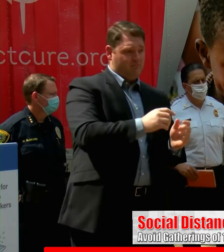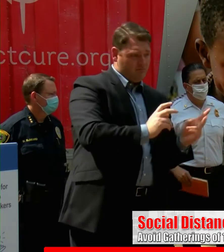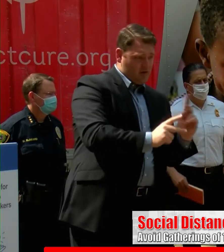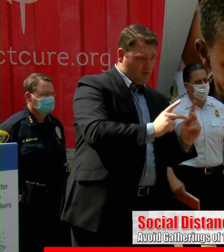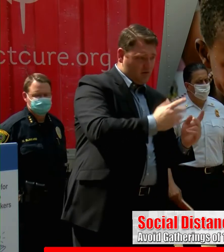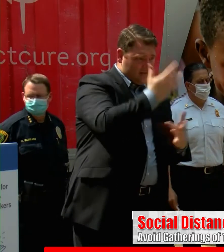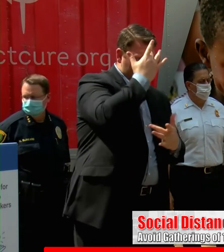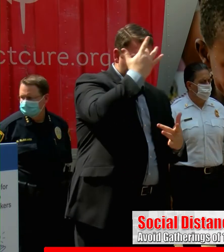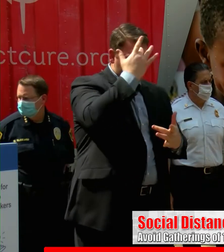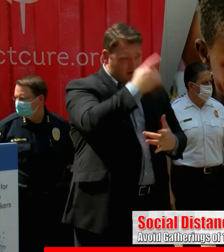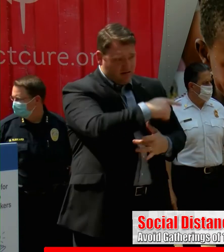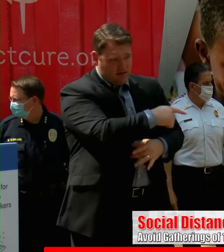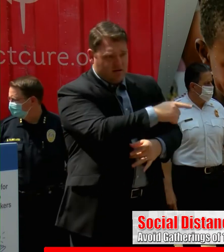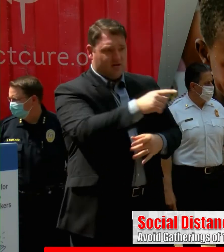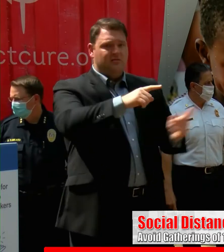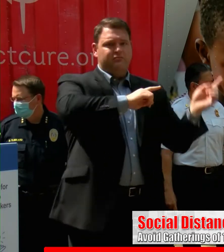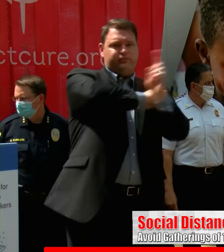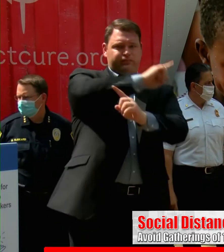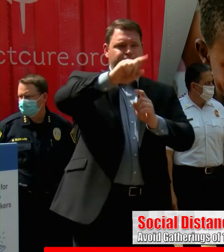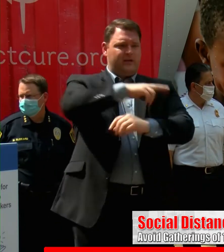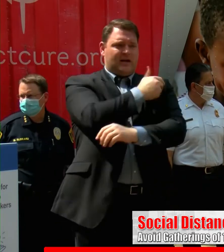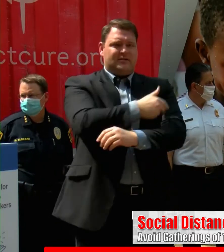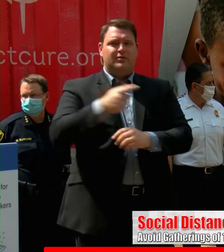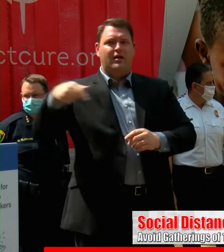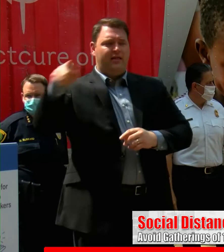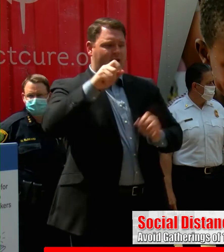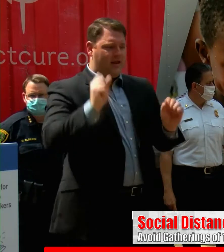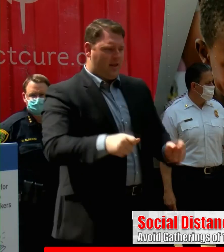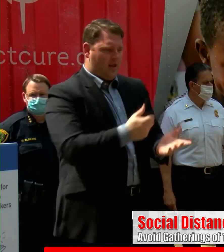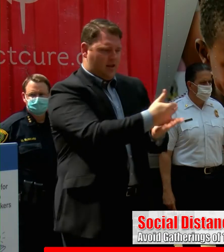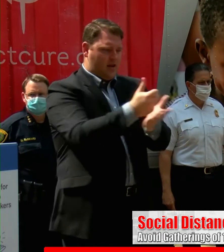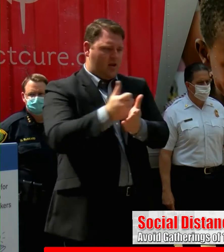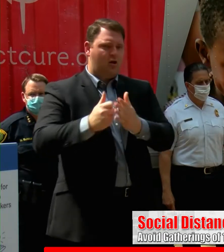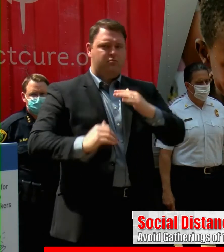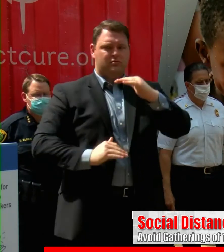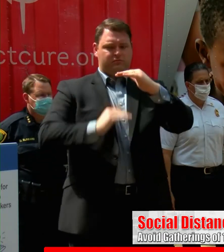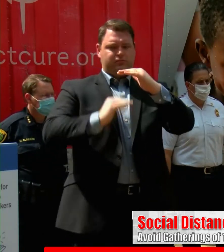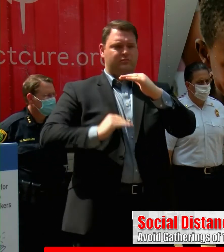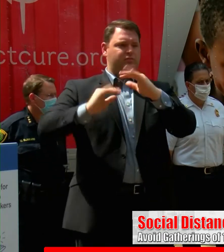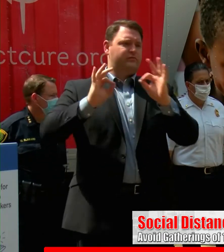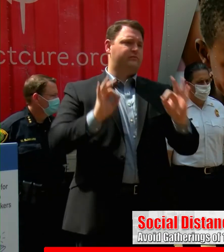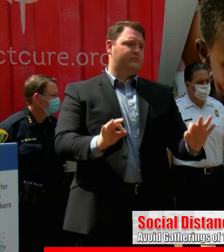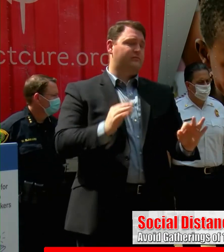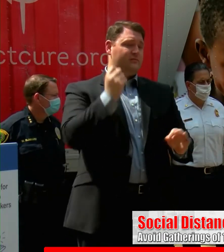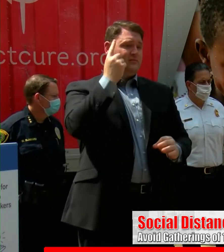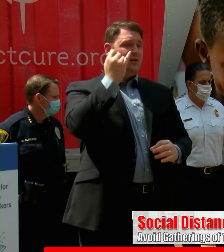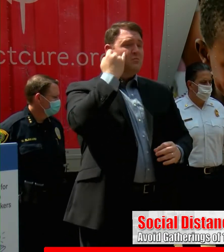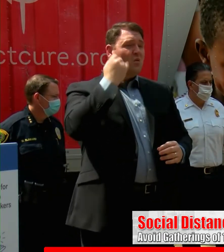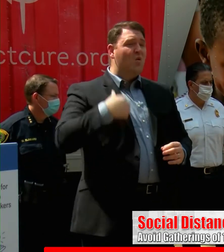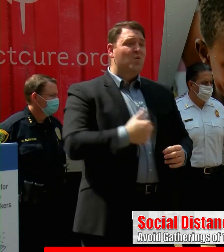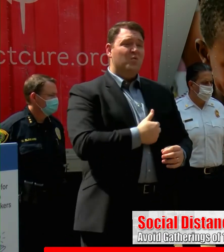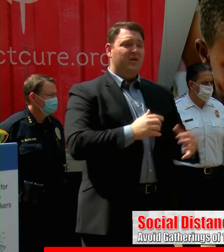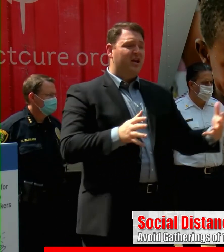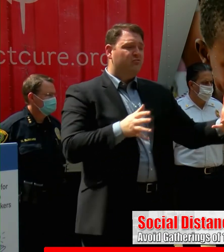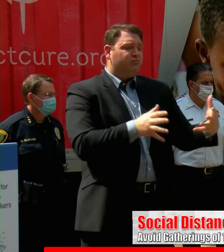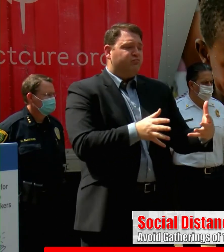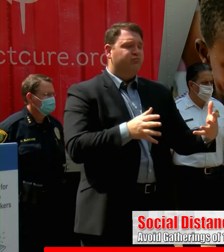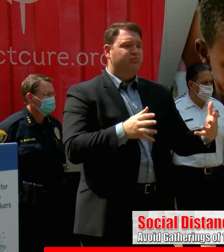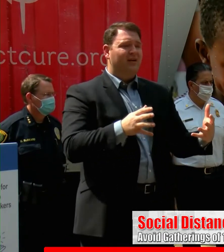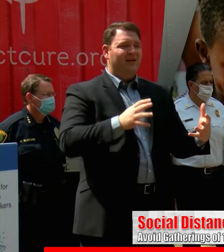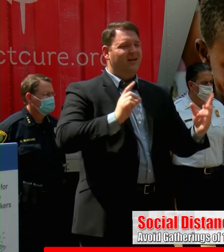hospital delivery system ability to handle the cases that are coming in. If we engage in minimum social distancing,